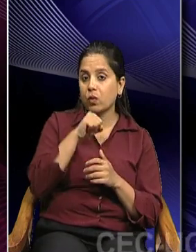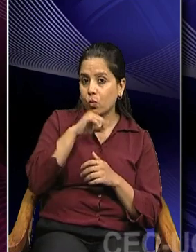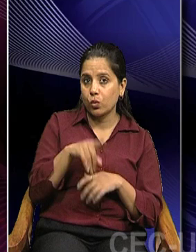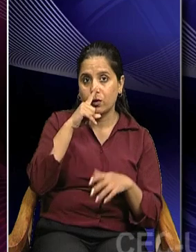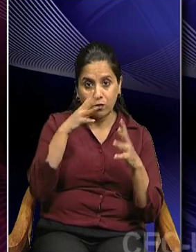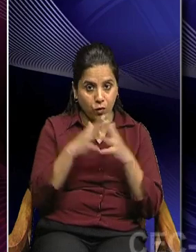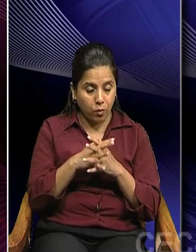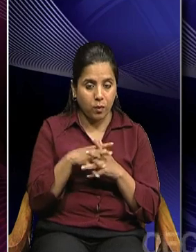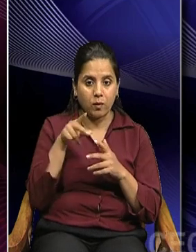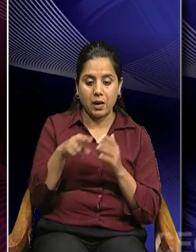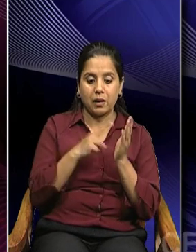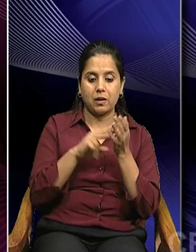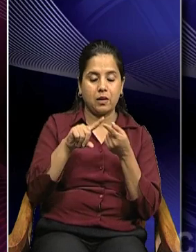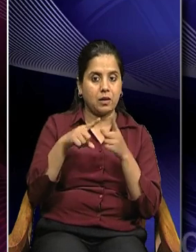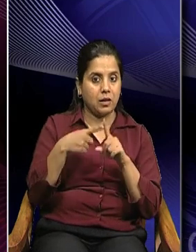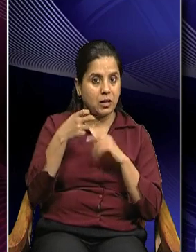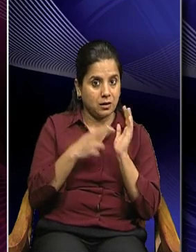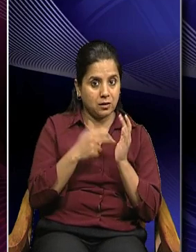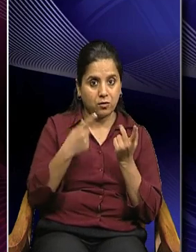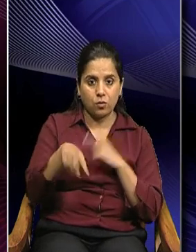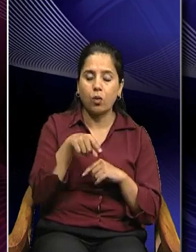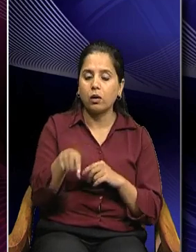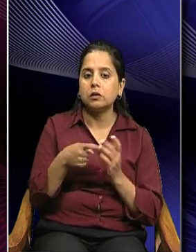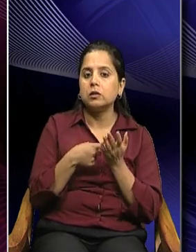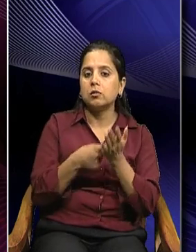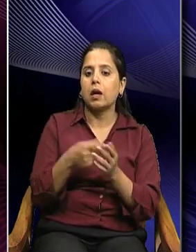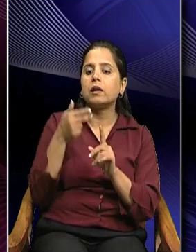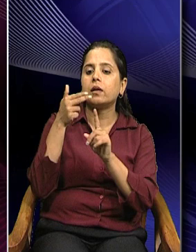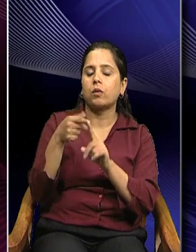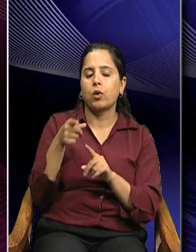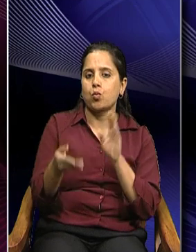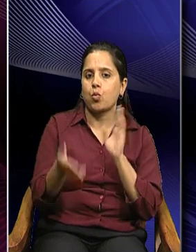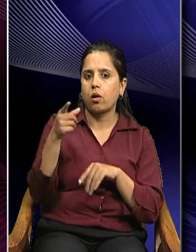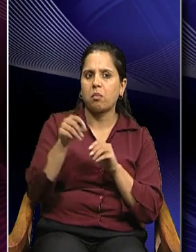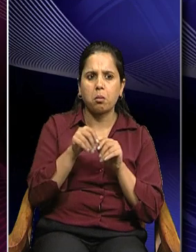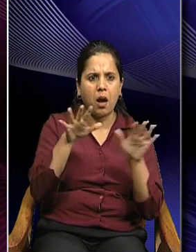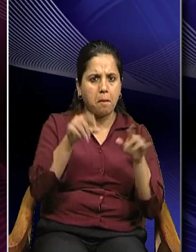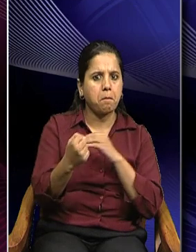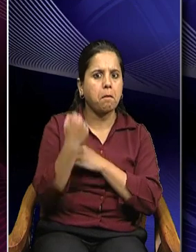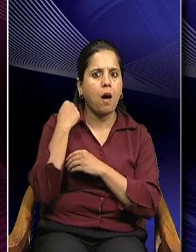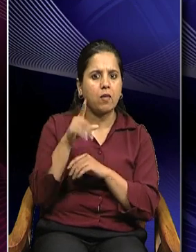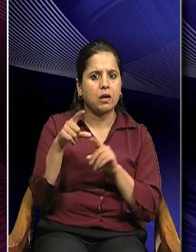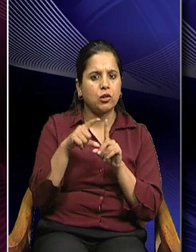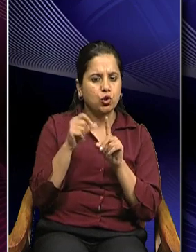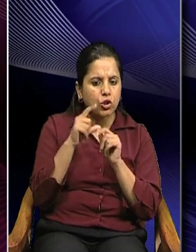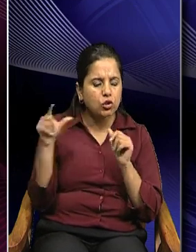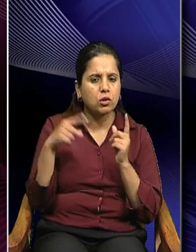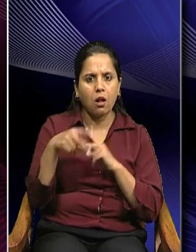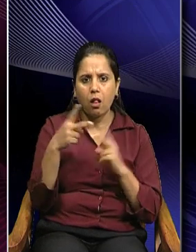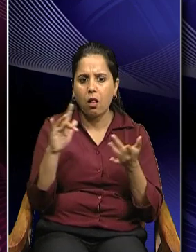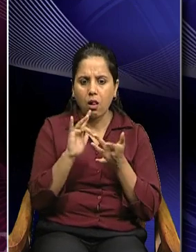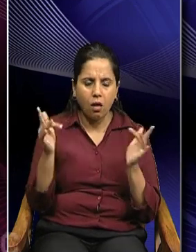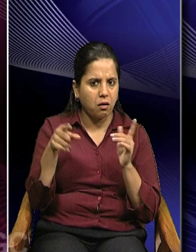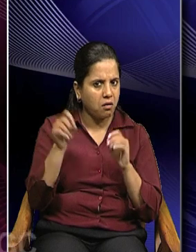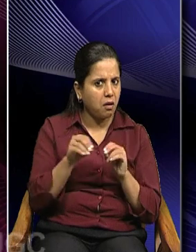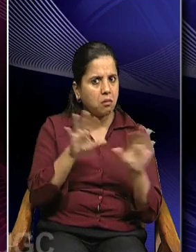women and netizens, they are being regarded as the most influential digital subcultures nowadays, and